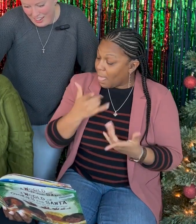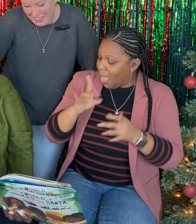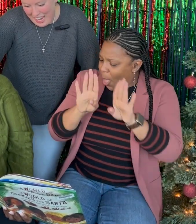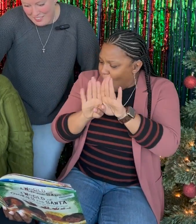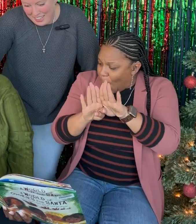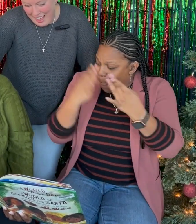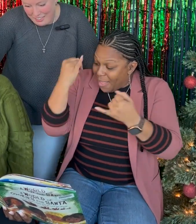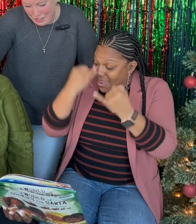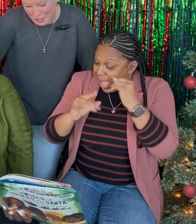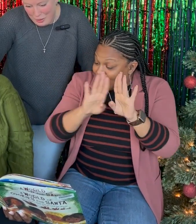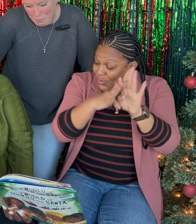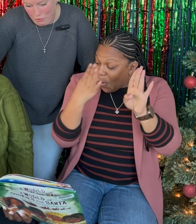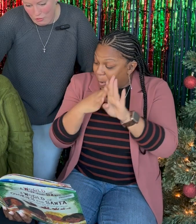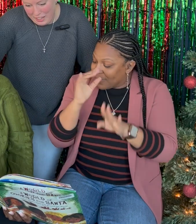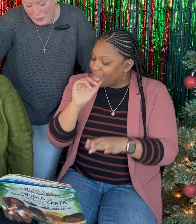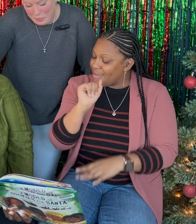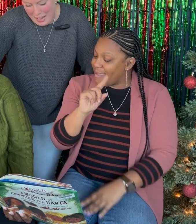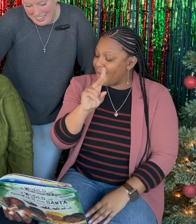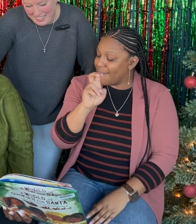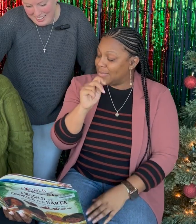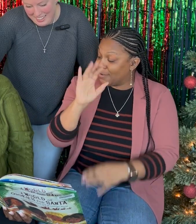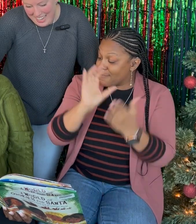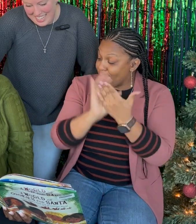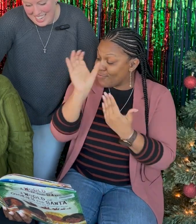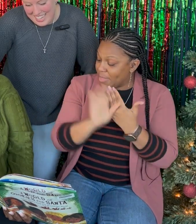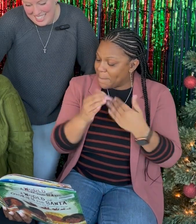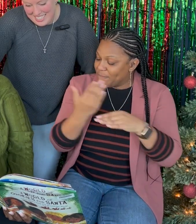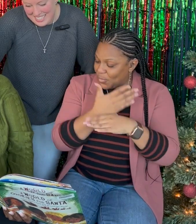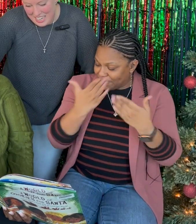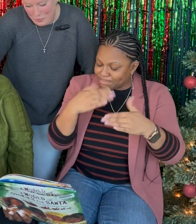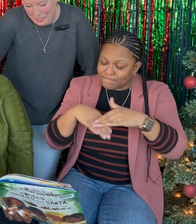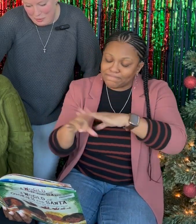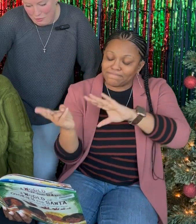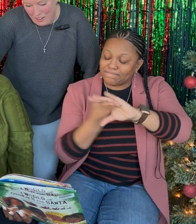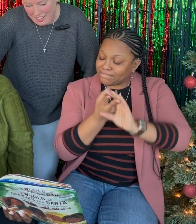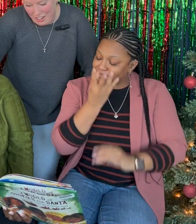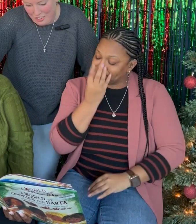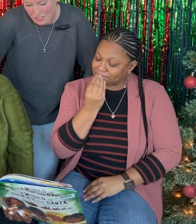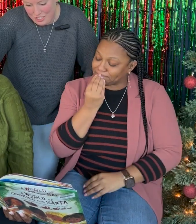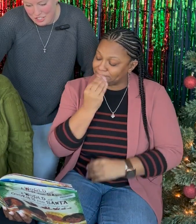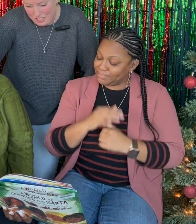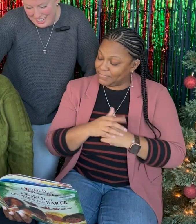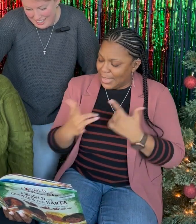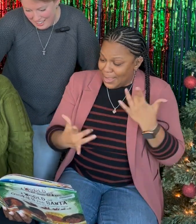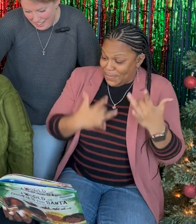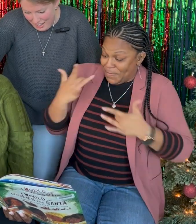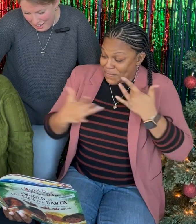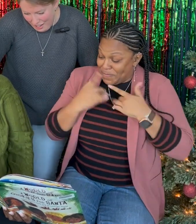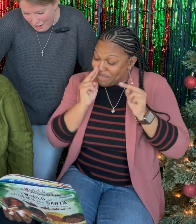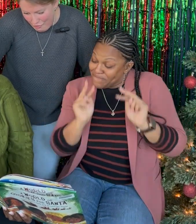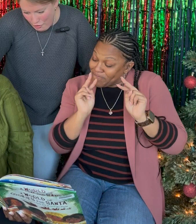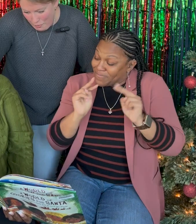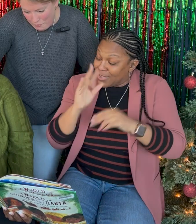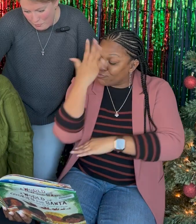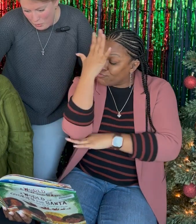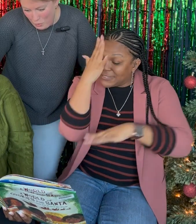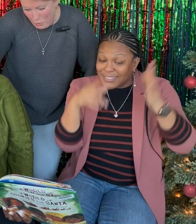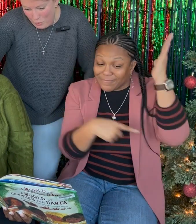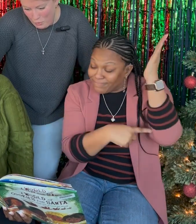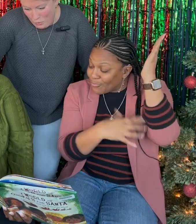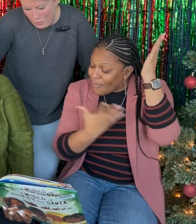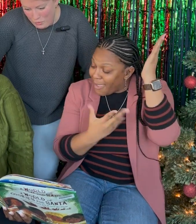door on the Advent calendar before they go to bed, excited to see what they will find under the tree